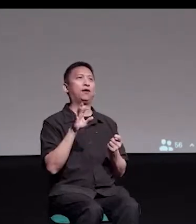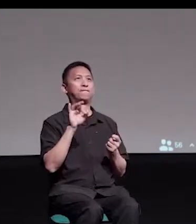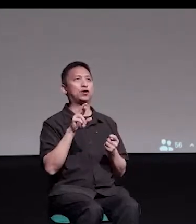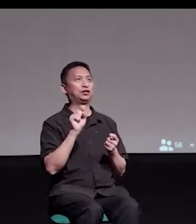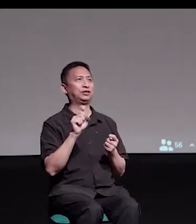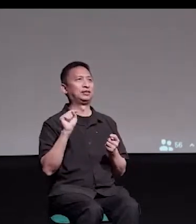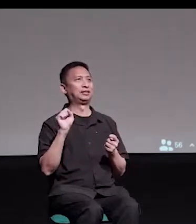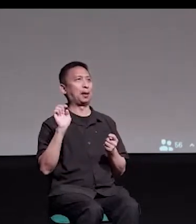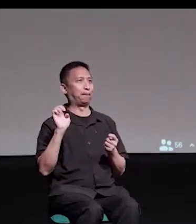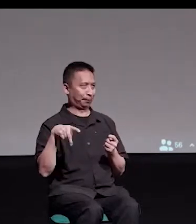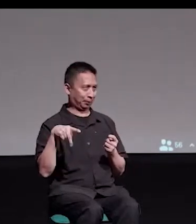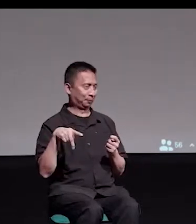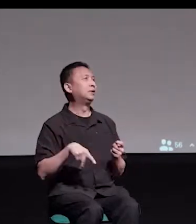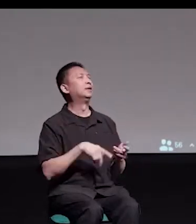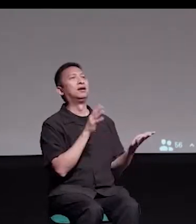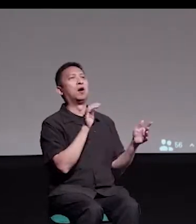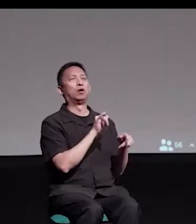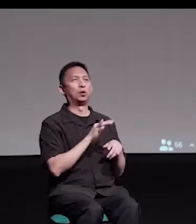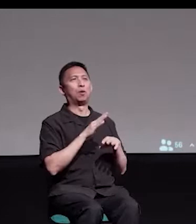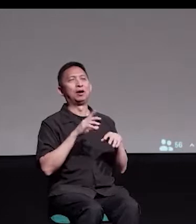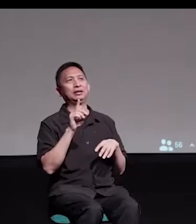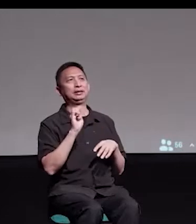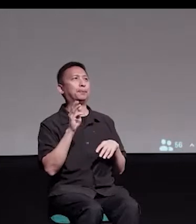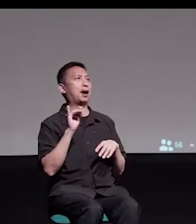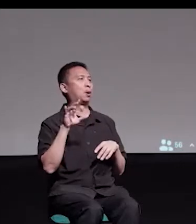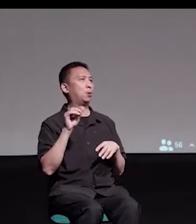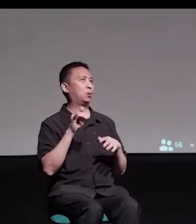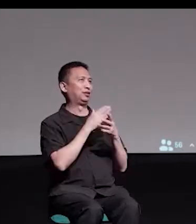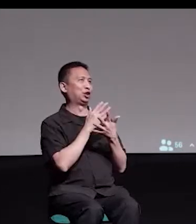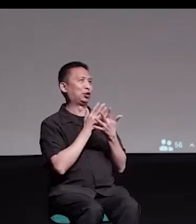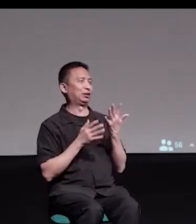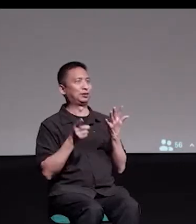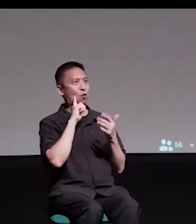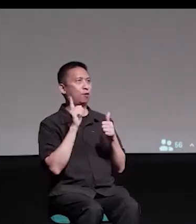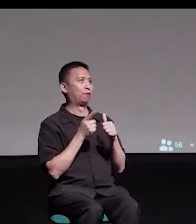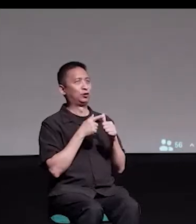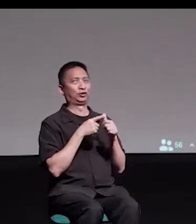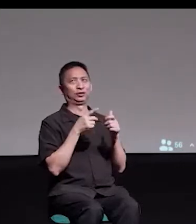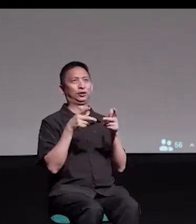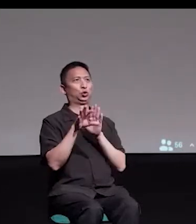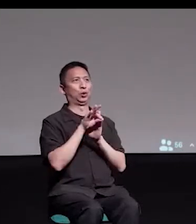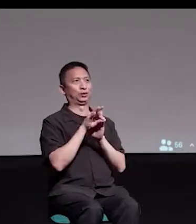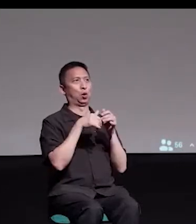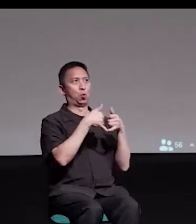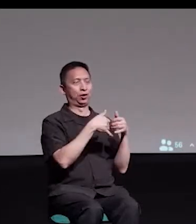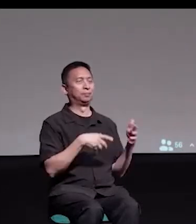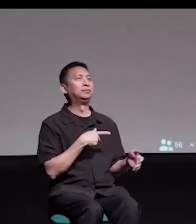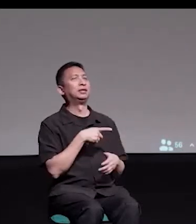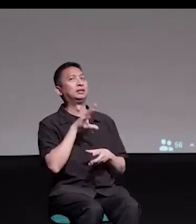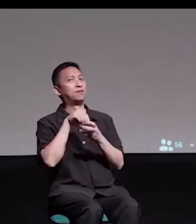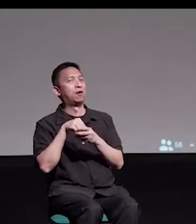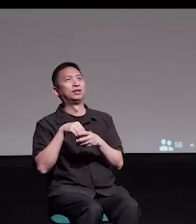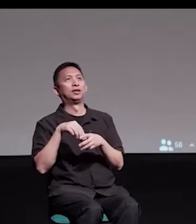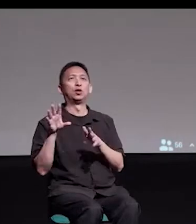also worked on the Milo series, which was nominated for a Critics' Choice Award. She edited and co-wrote Raising Birdie,